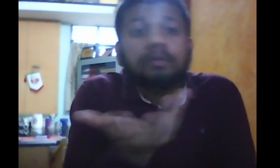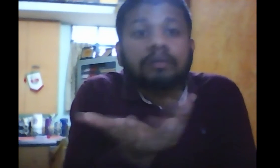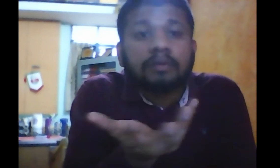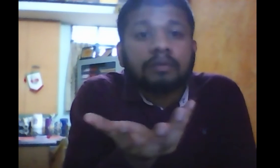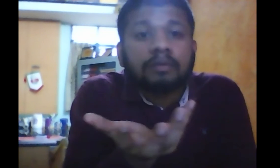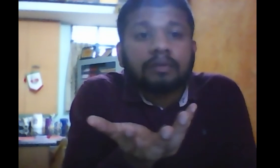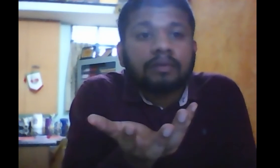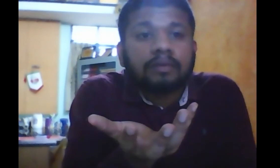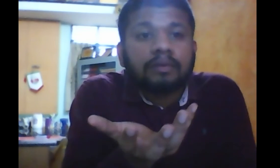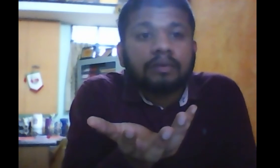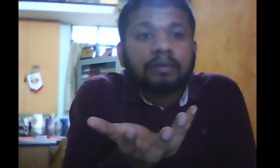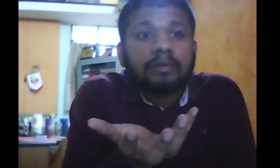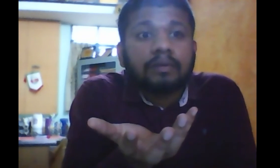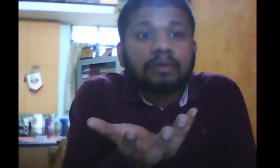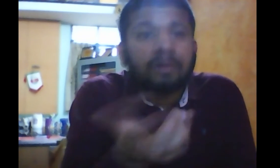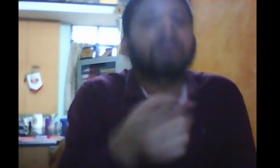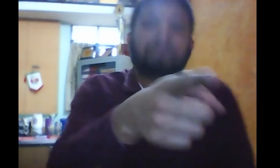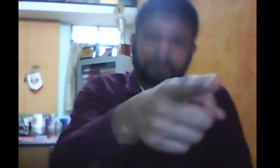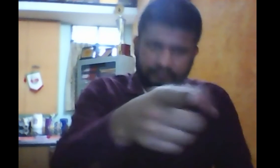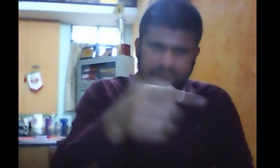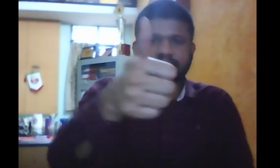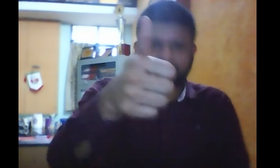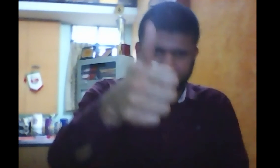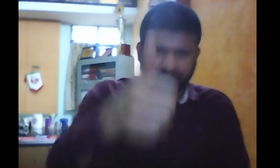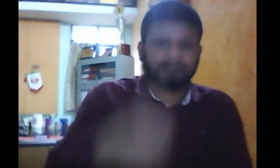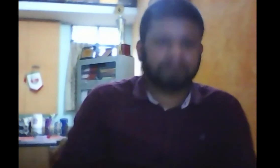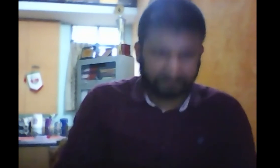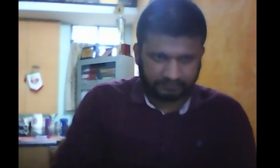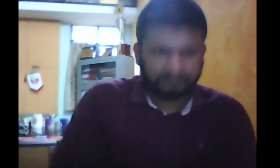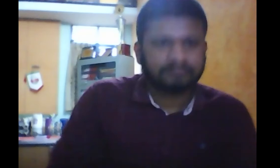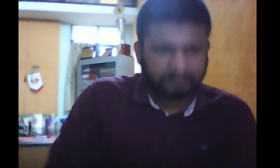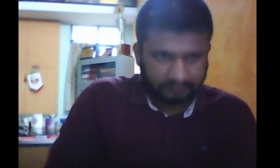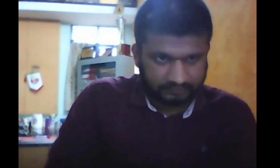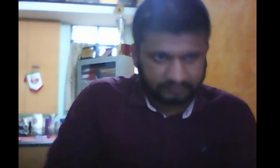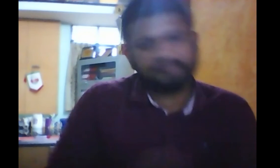How much does it cost? How much? That's it. That's it. Money. Ha. Right.